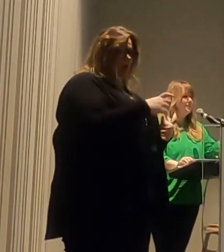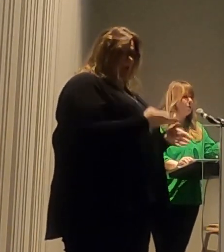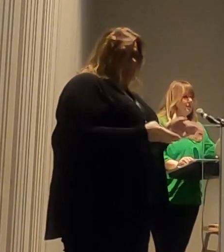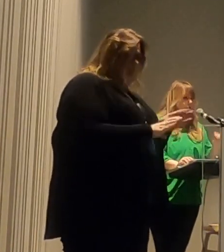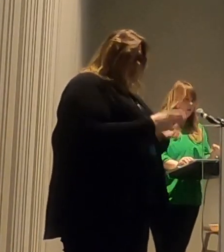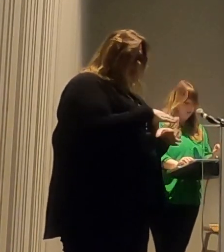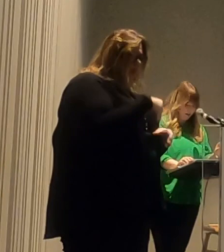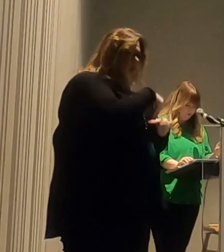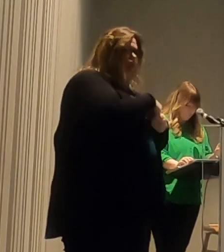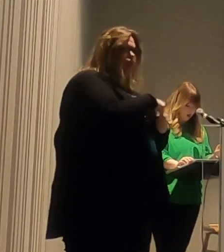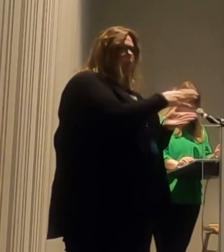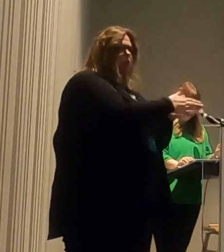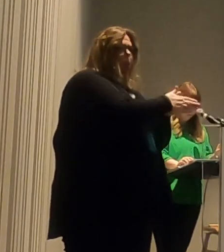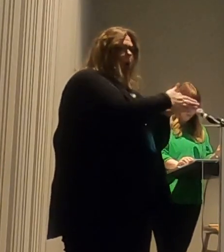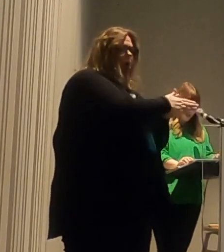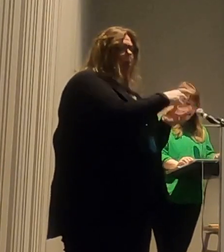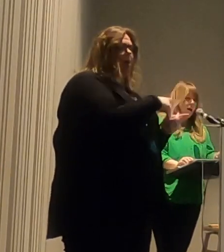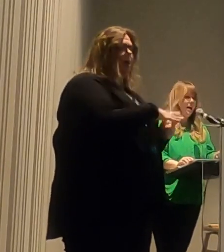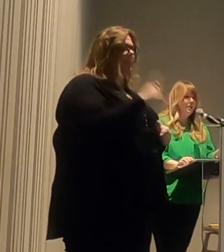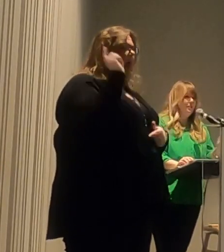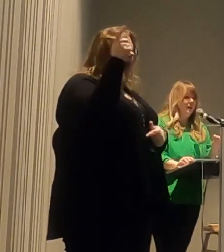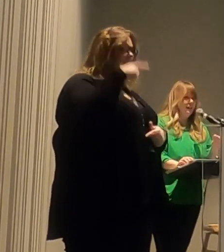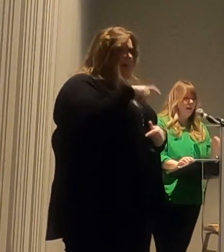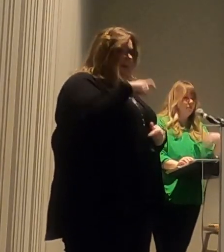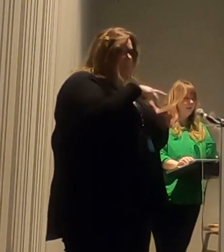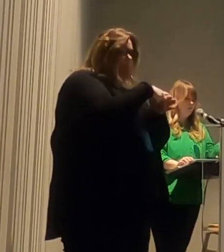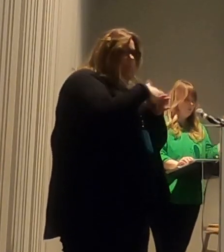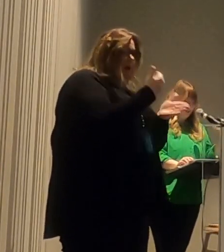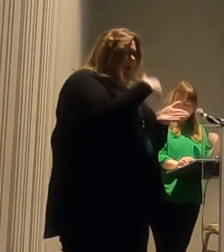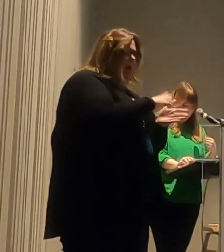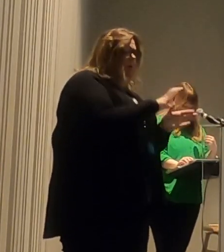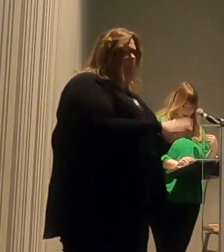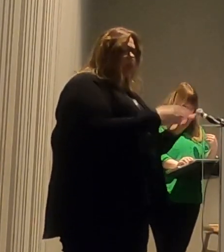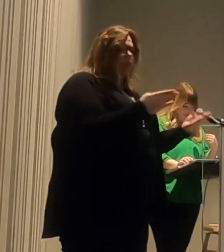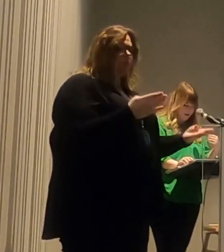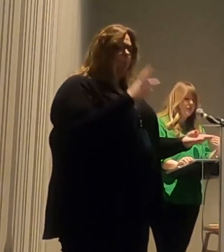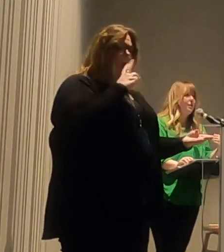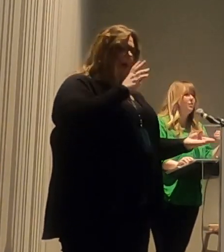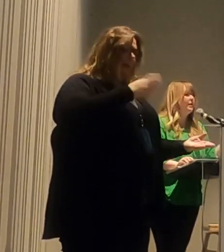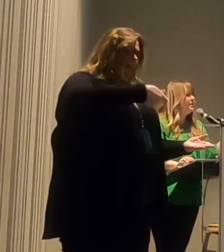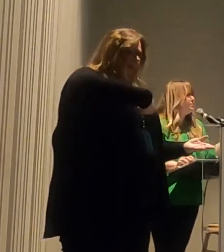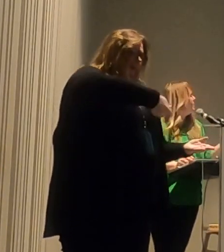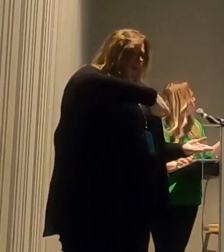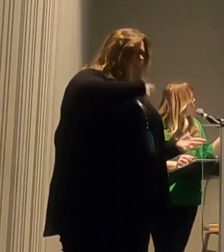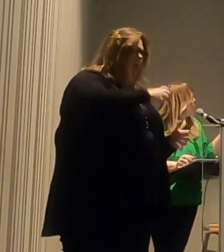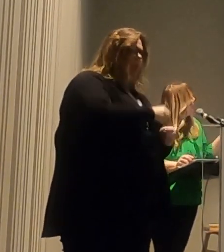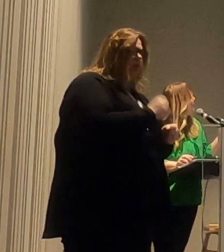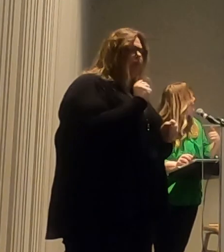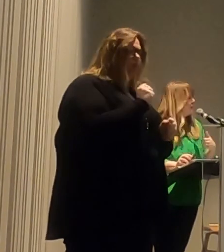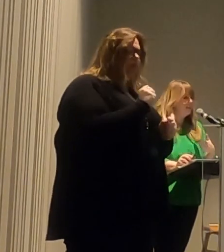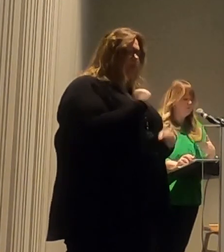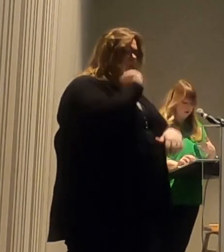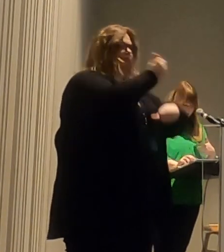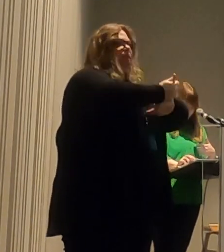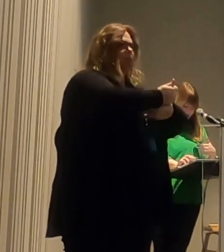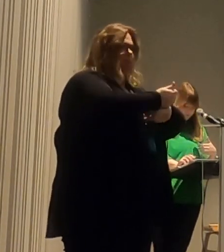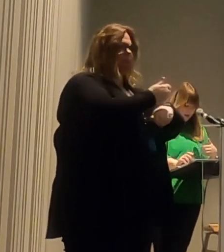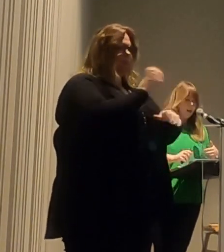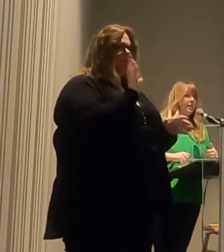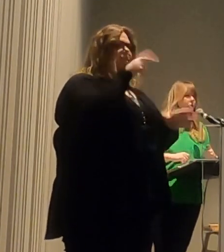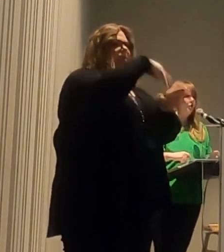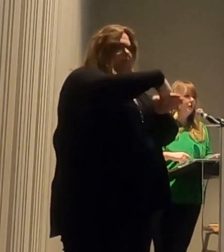with a small sprinkling of water, and that would bring him back to life. So his bamboo rod, his